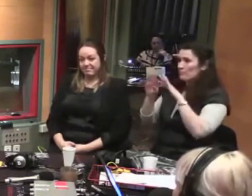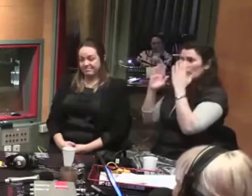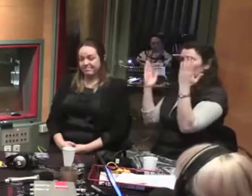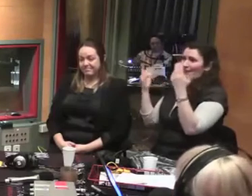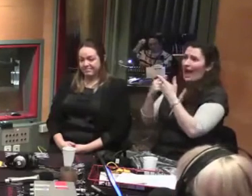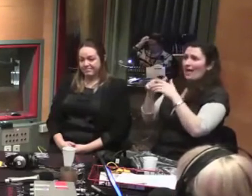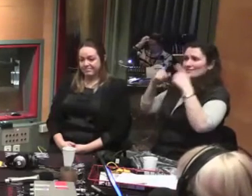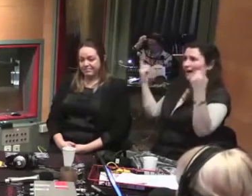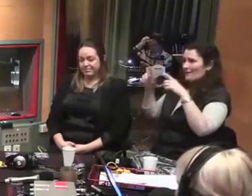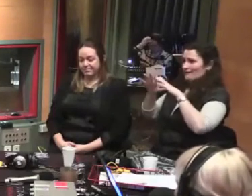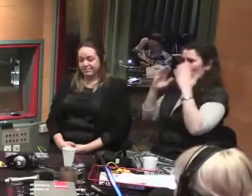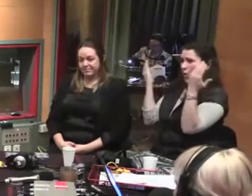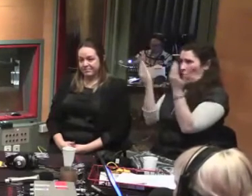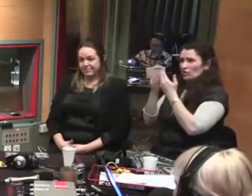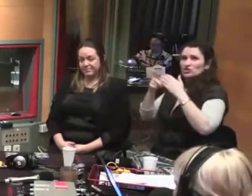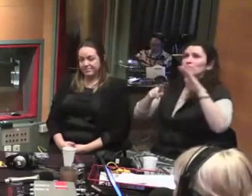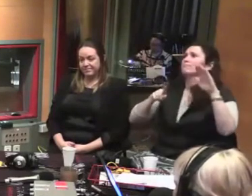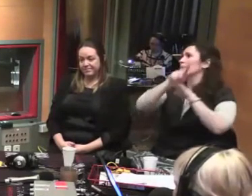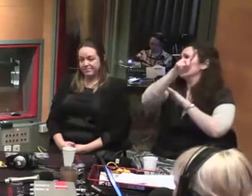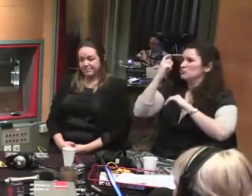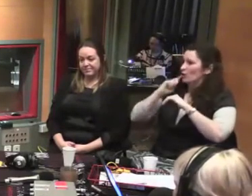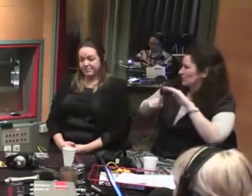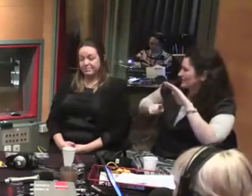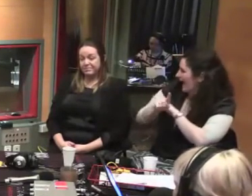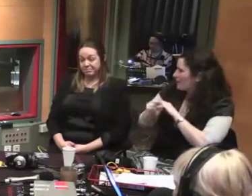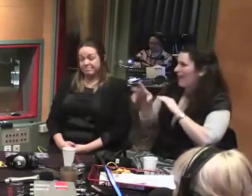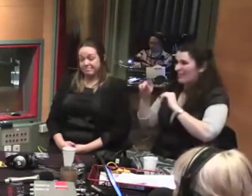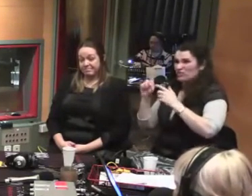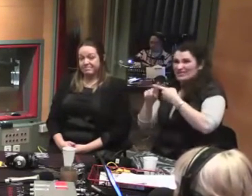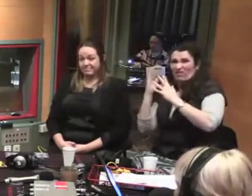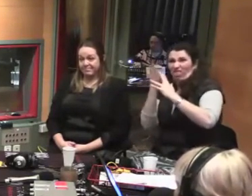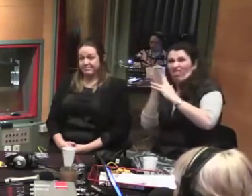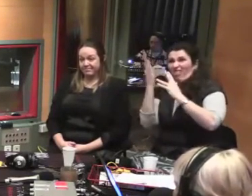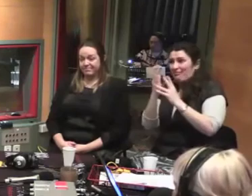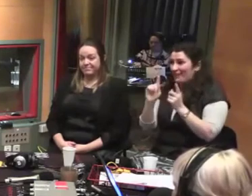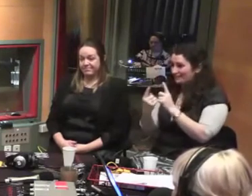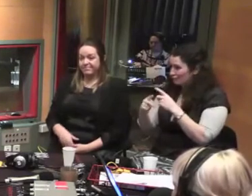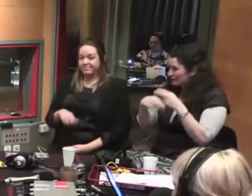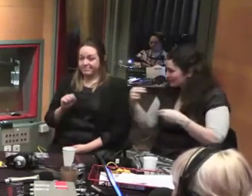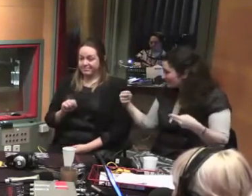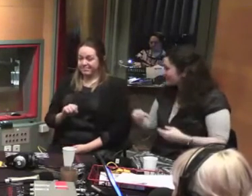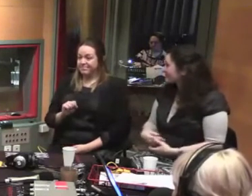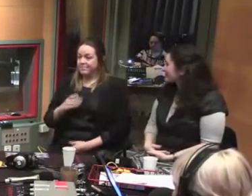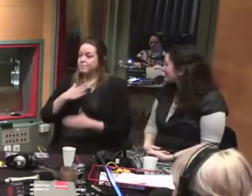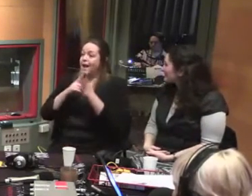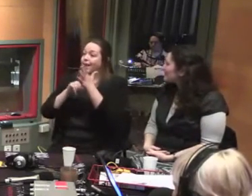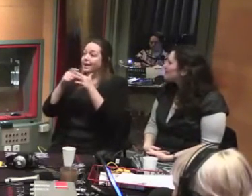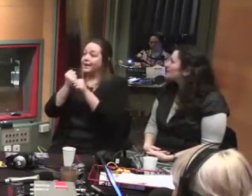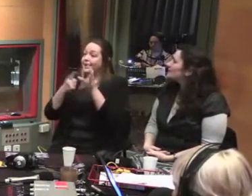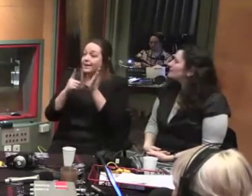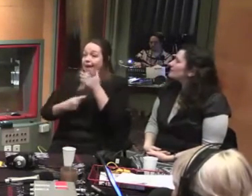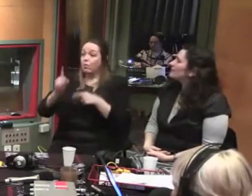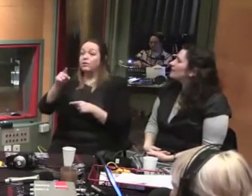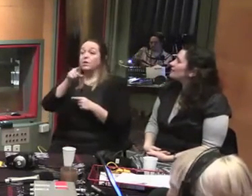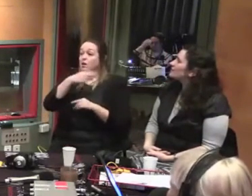she disappeared and vanished to the other side of the globe to try and get away from you. Yeah. My legal argument would be that she gave me her itinerary,